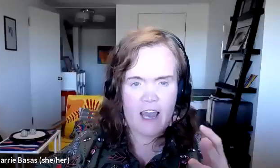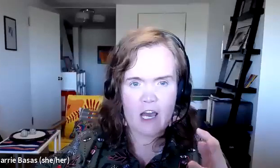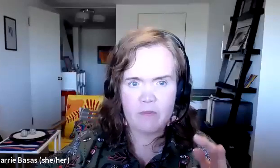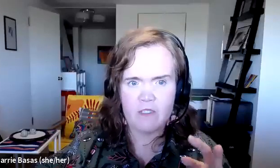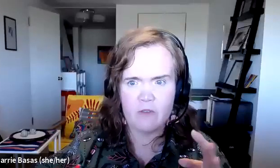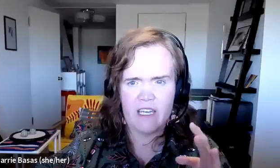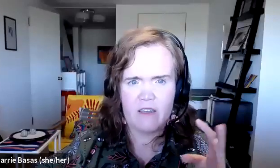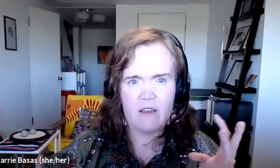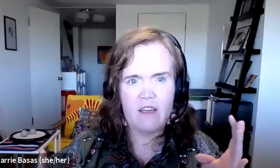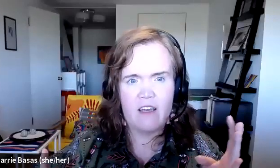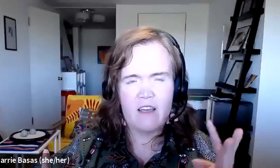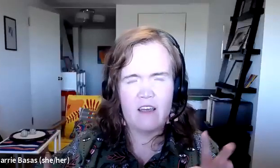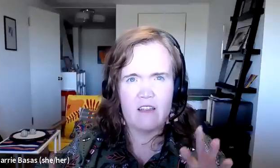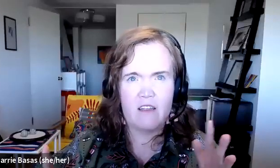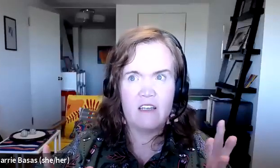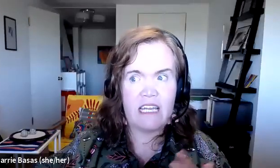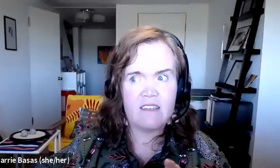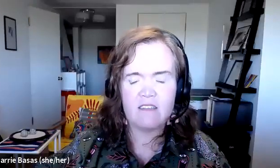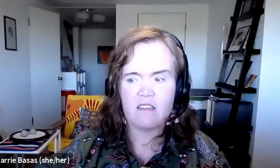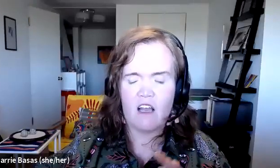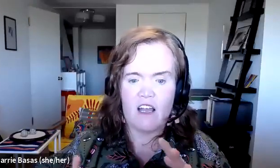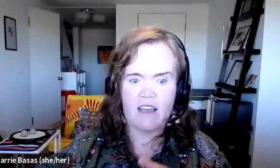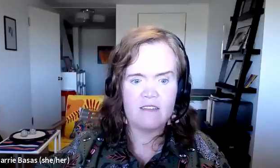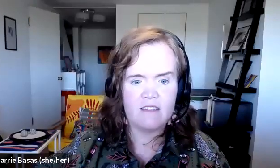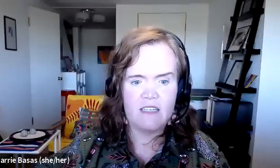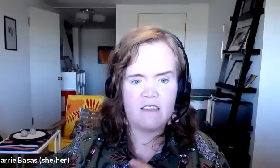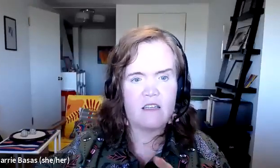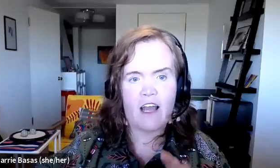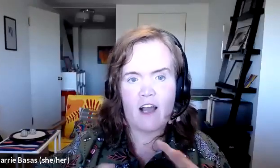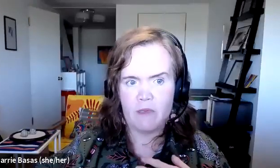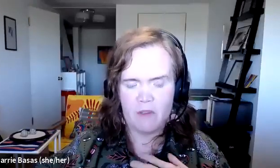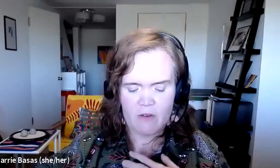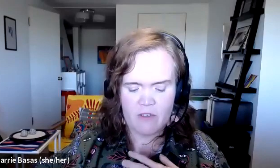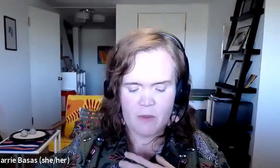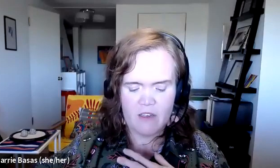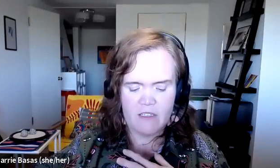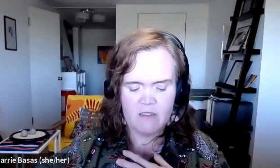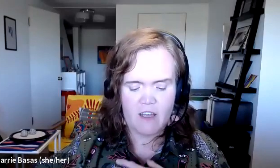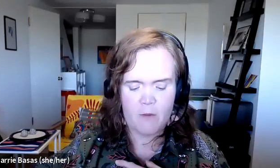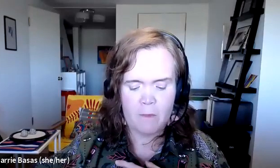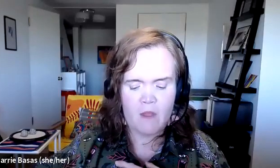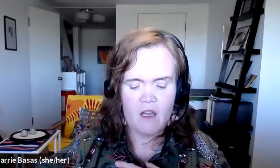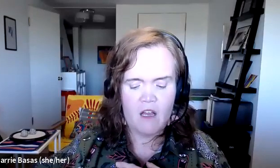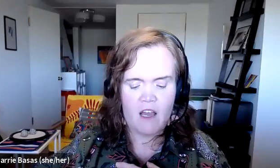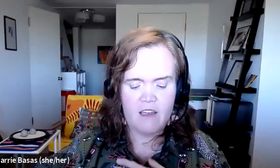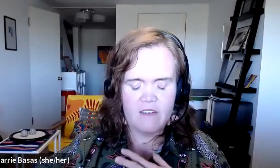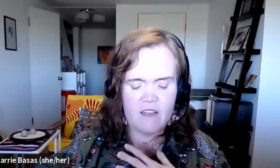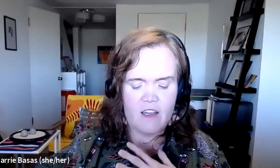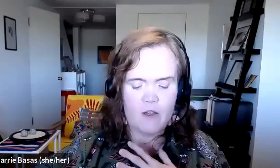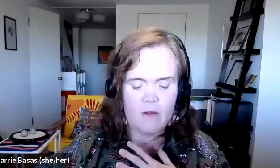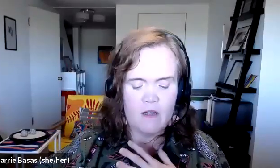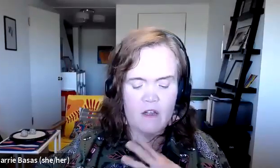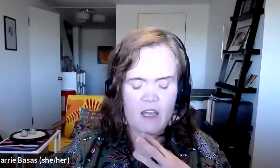or gap between needs, access needs, and how people are responding to them.